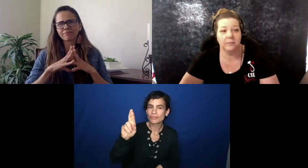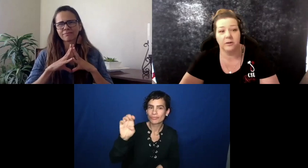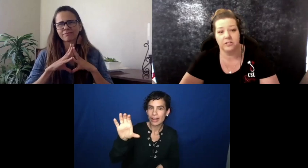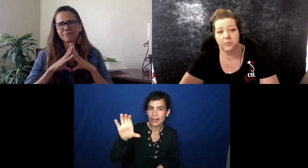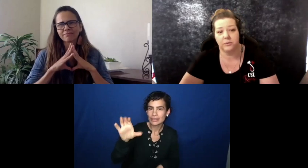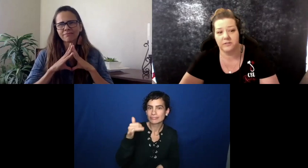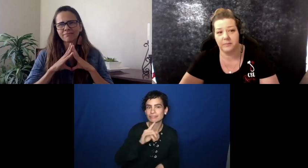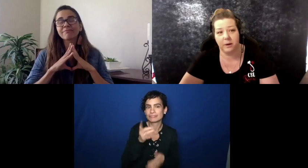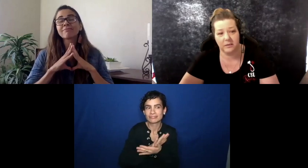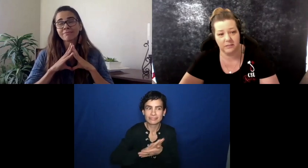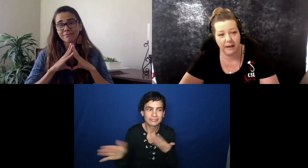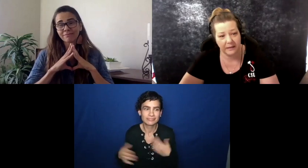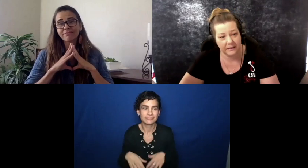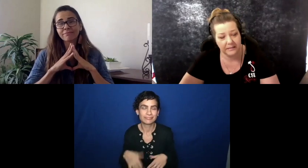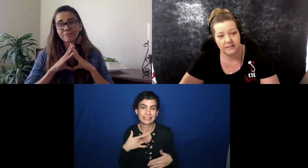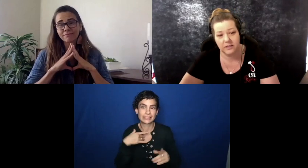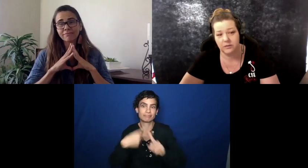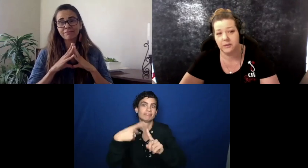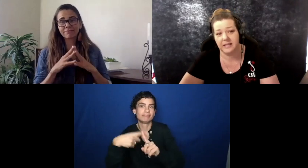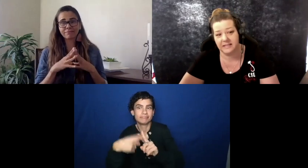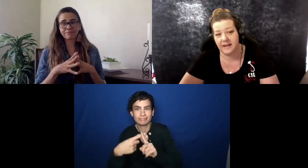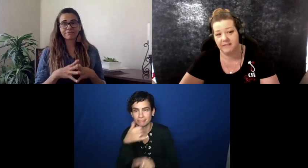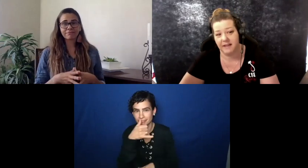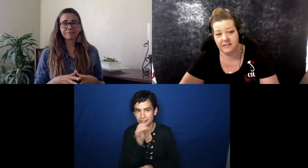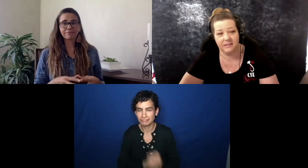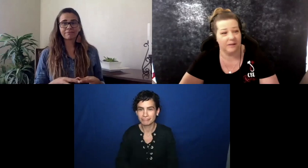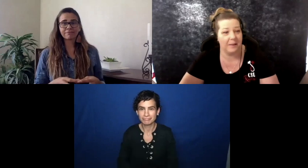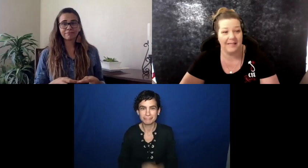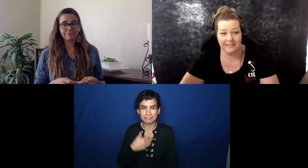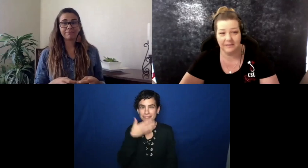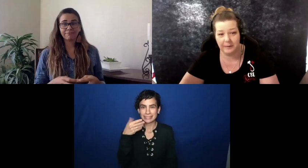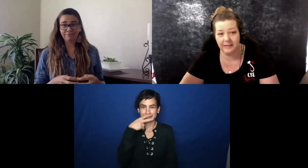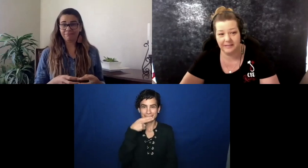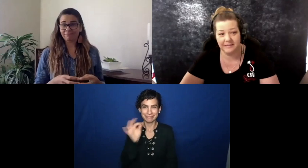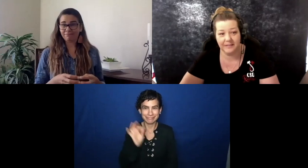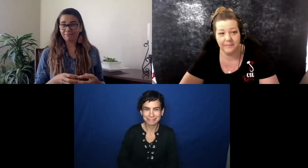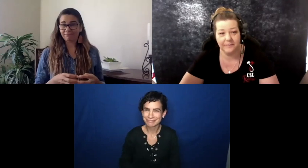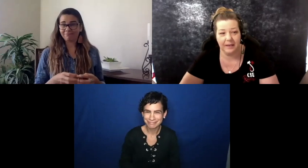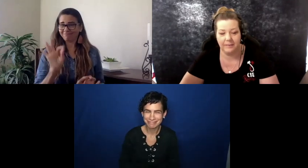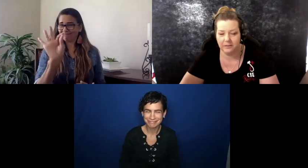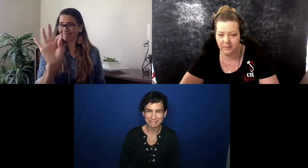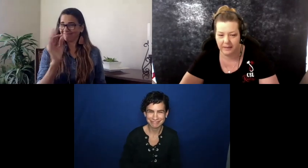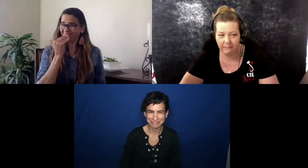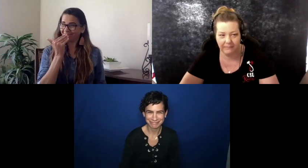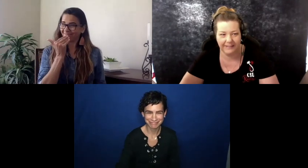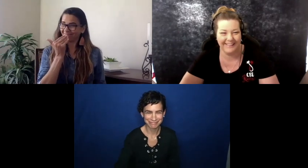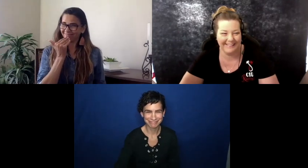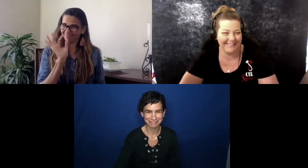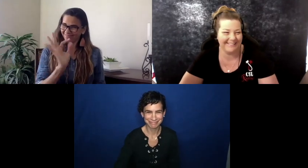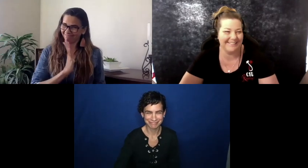in partnership with Riverside Parks and Rec. So it's really nice to have that. So it's a very positive experience. So I better shut up now.